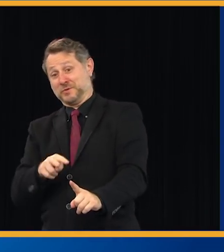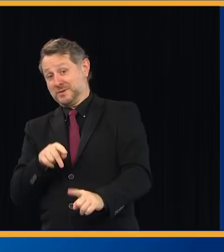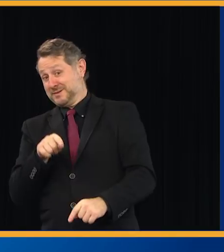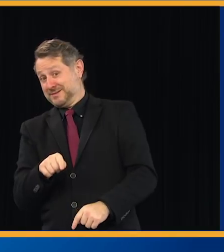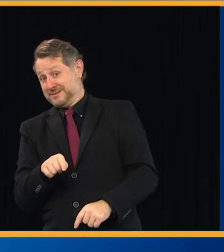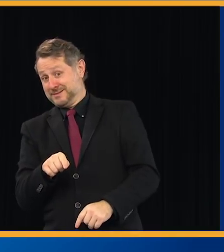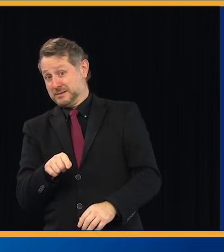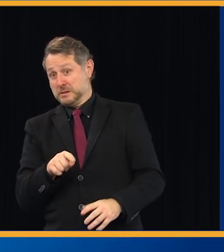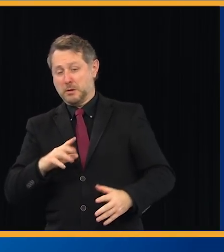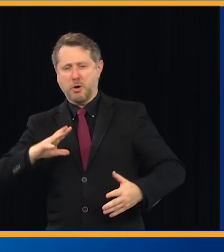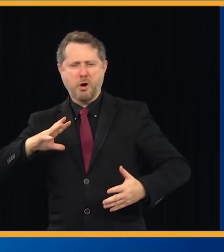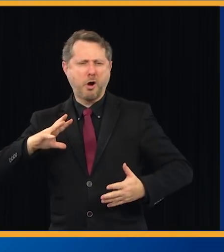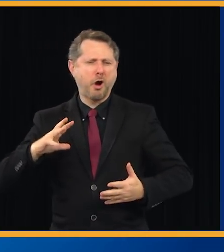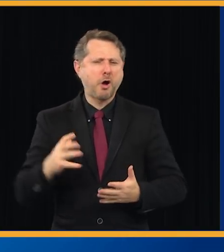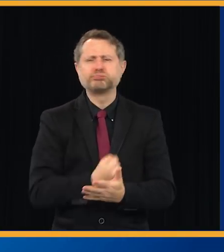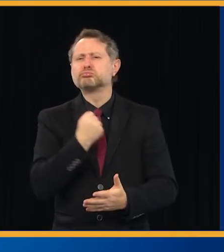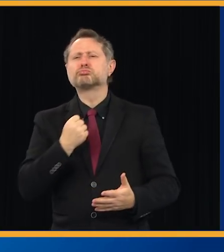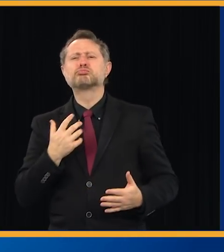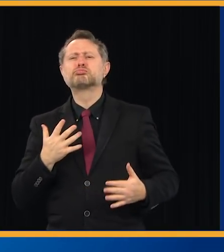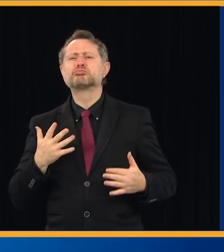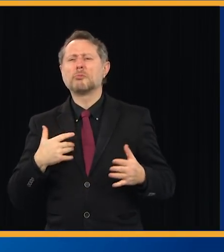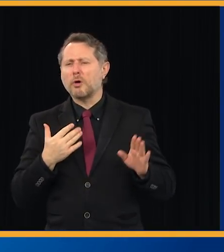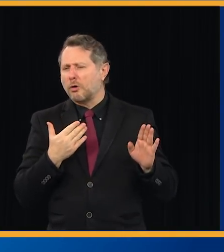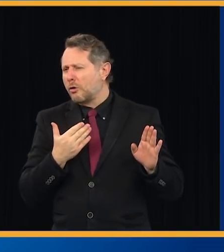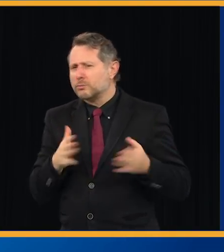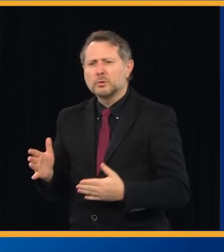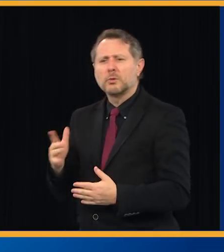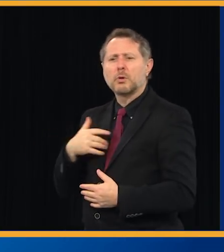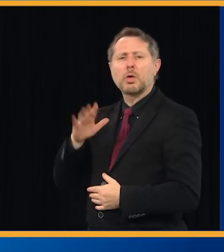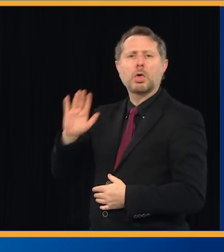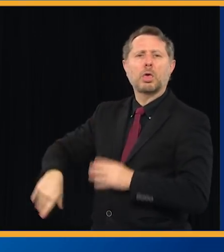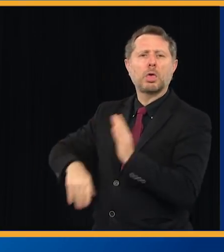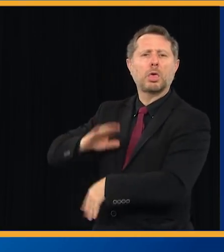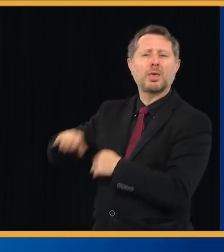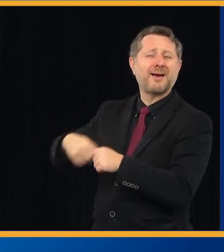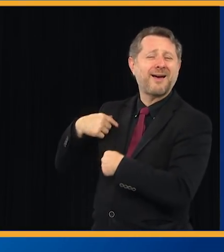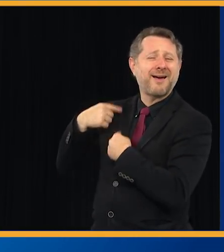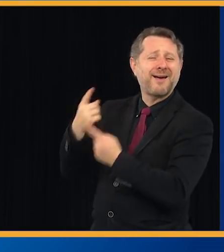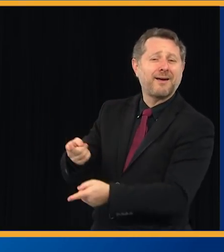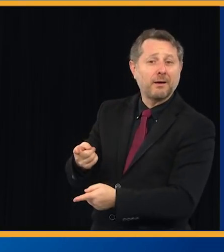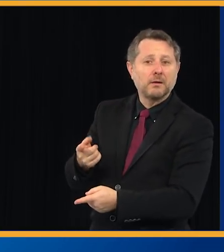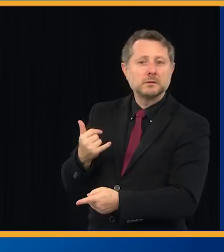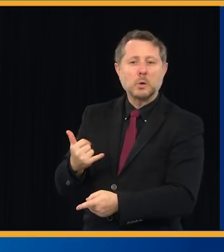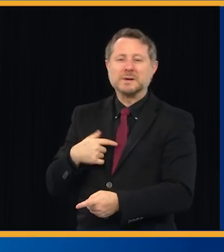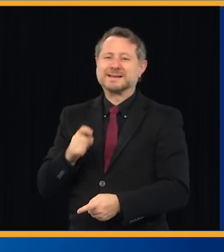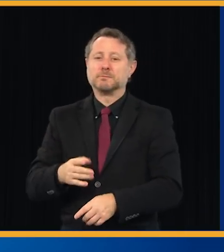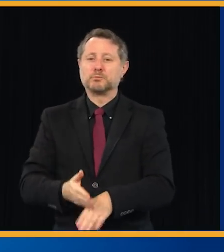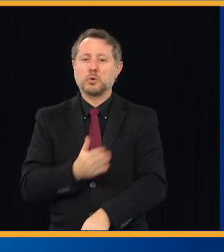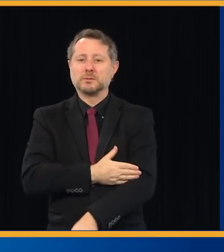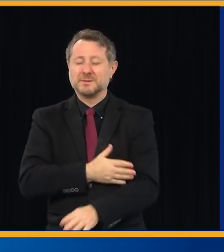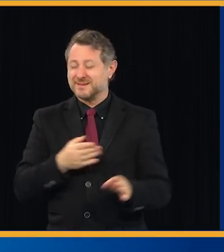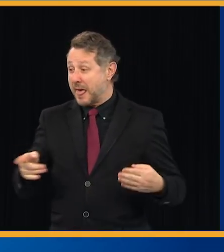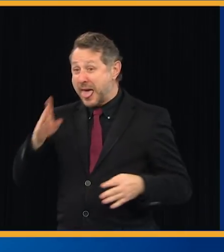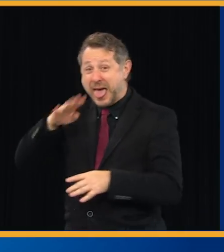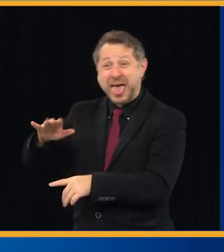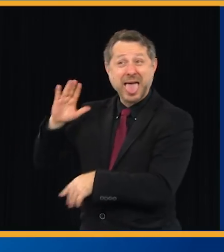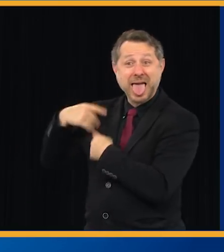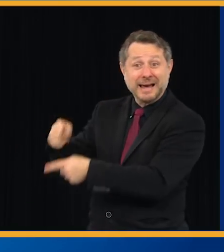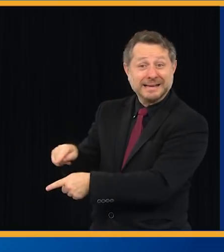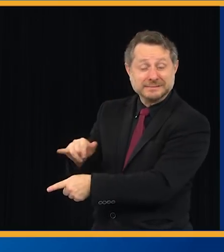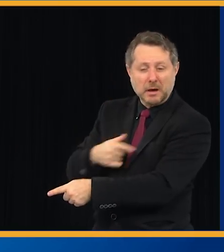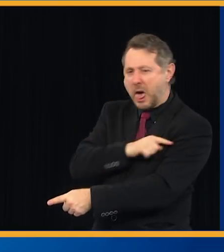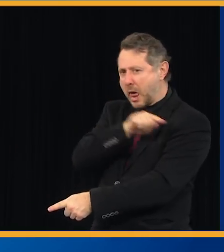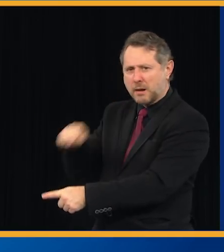enough attention, and we have systems that need to be updating and need to be reviewed. My commitment is to make this period, this